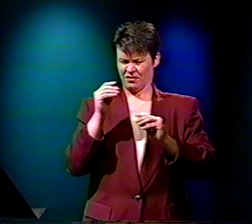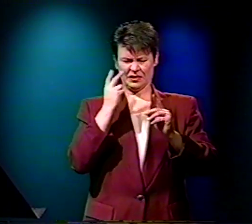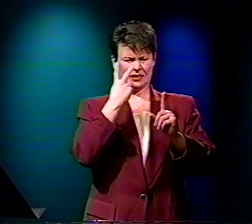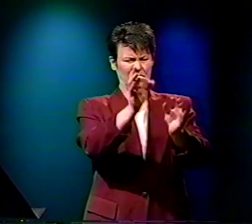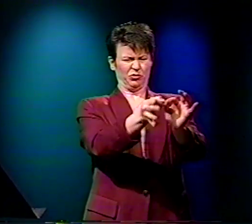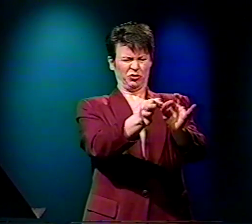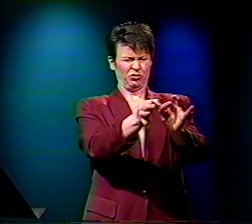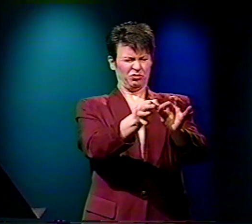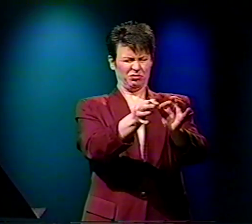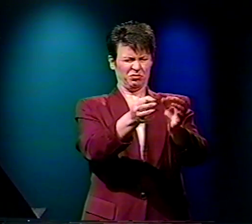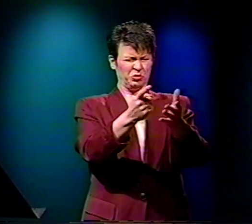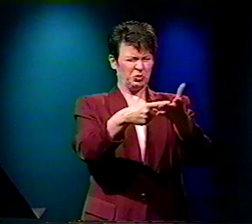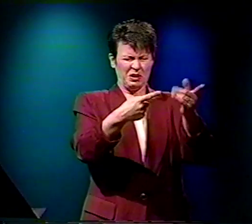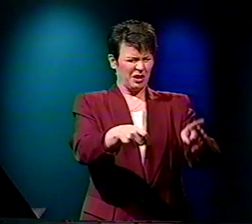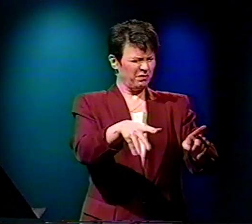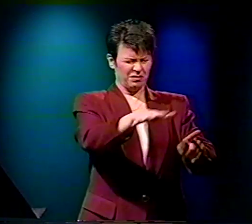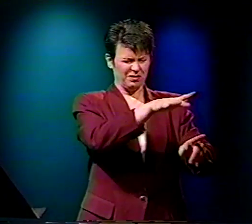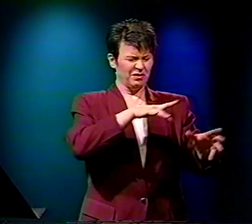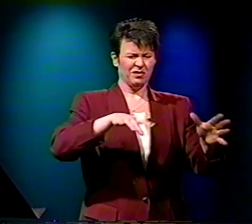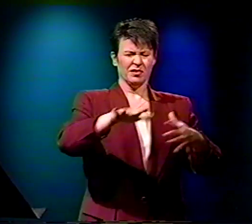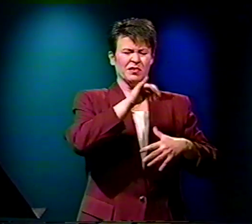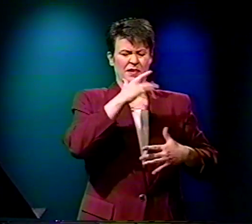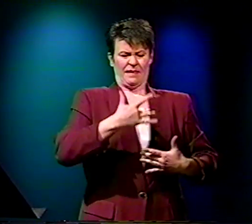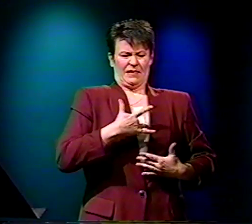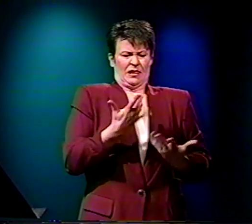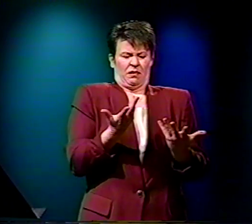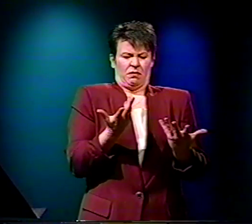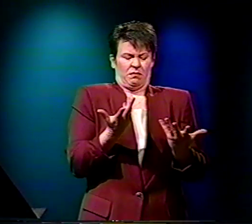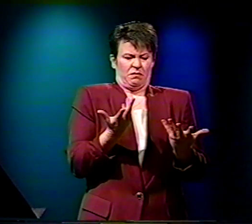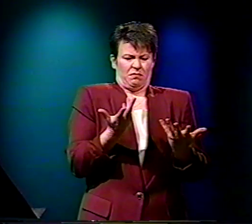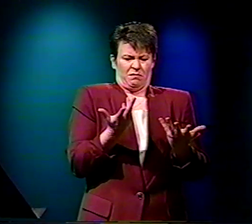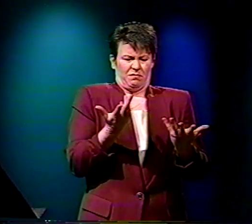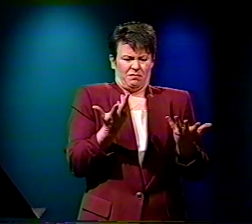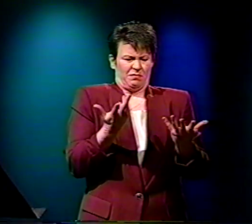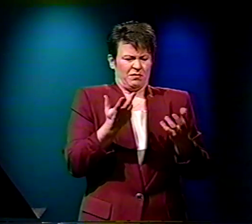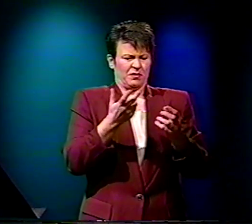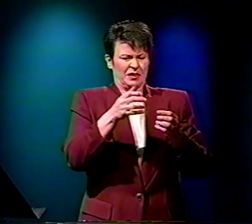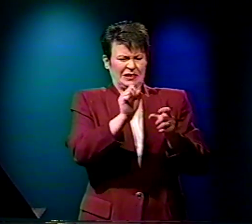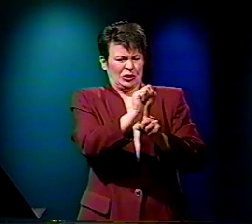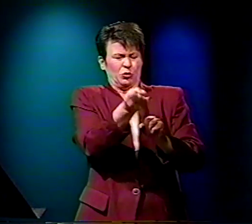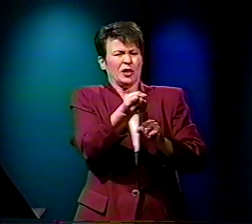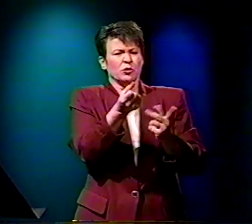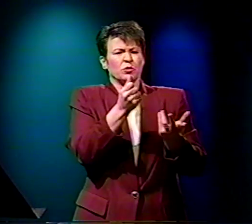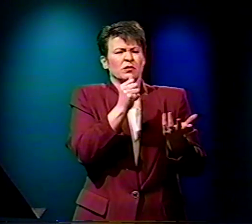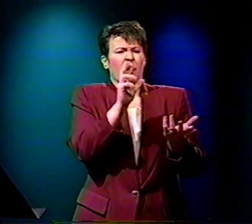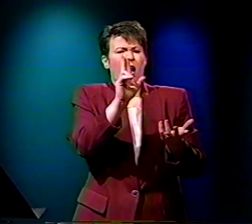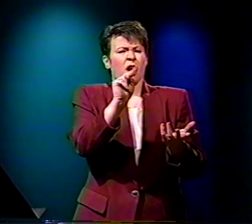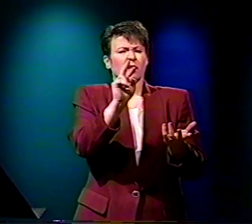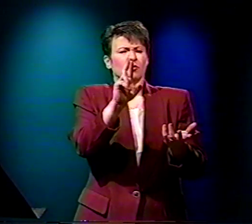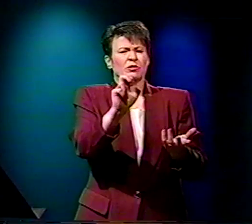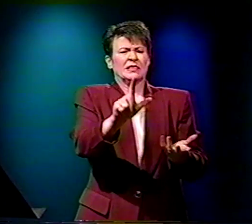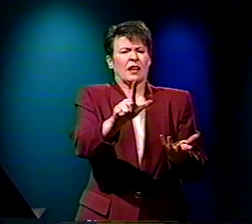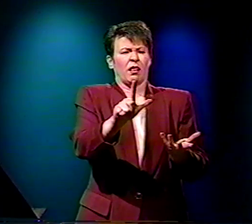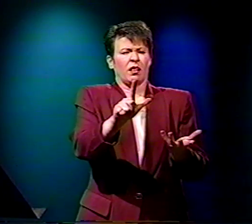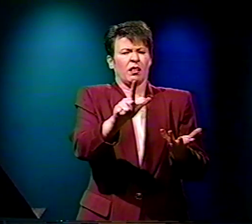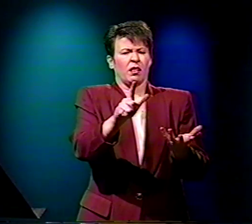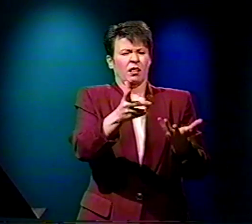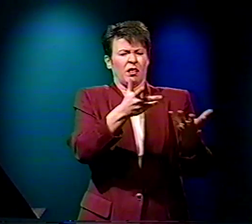a real sense of reality. I mean, I feel like I've left the situation talking to an interpreter, not the hearing person that I intended to